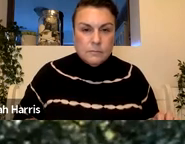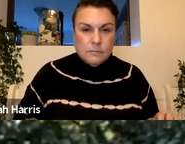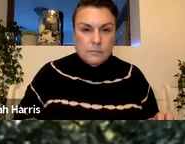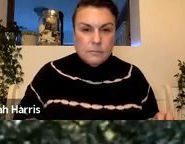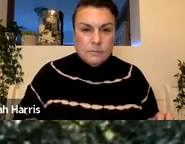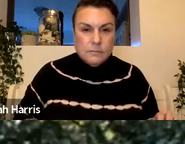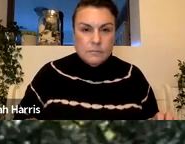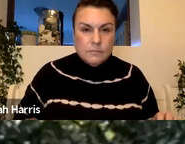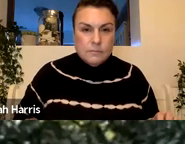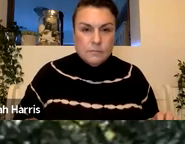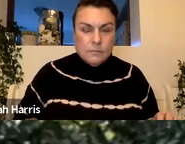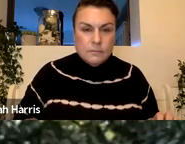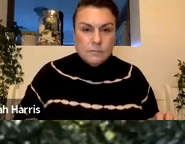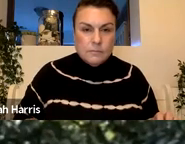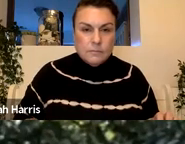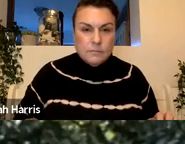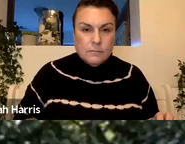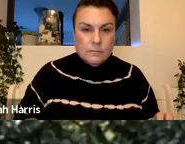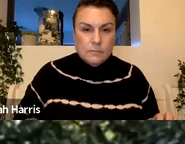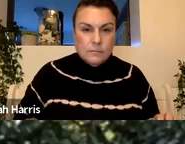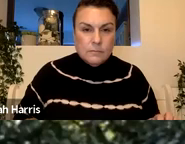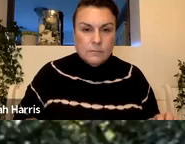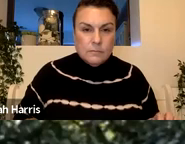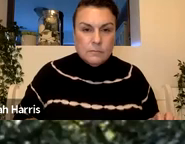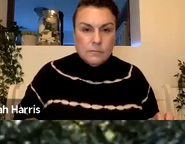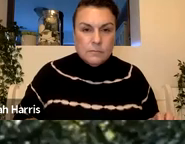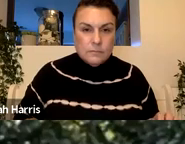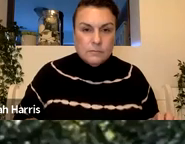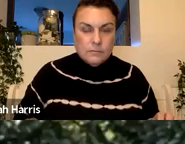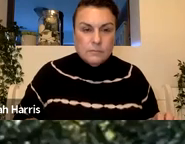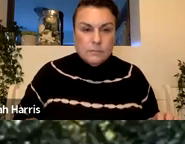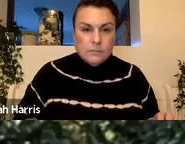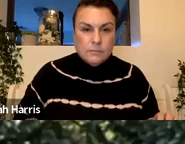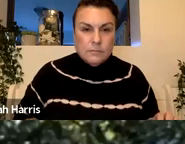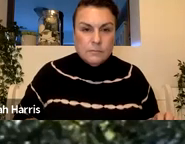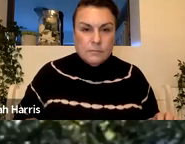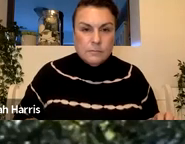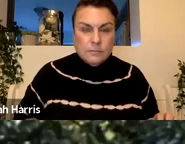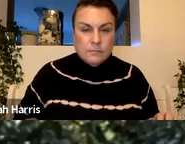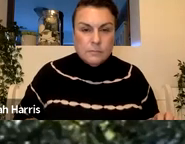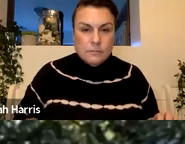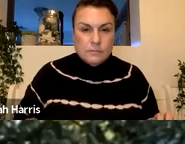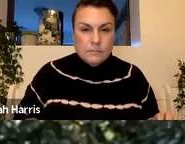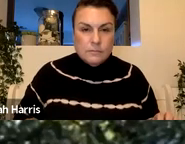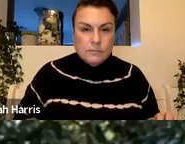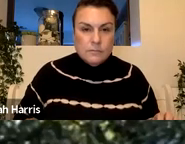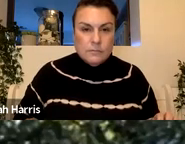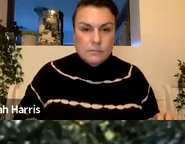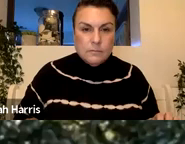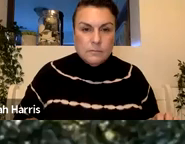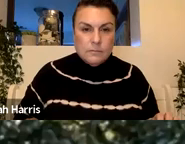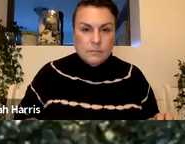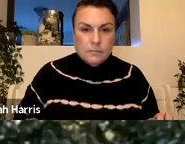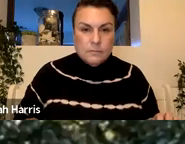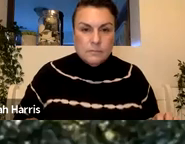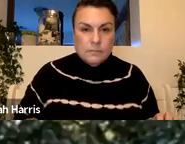to end qualified immunity and refused to meet the seven richmond demands so in summary i say to you all thank you again